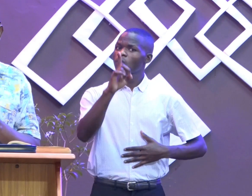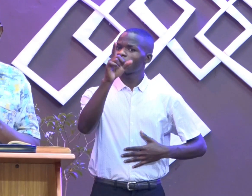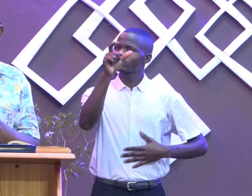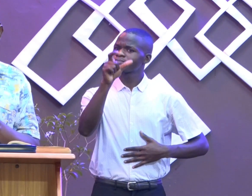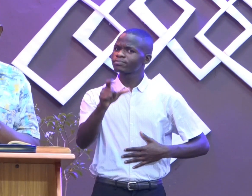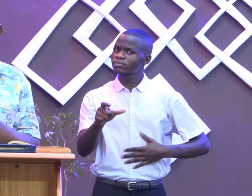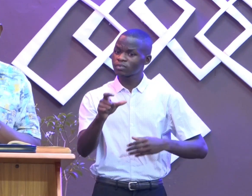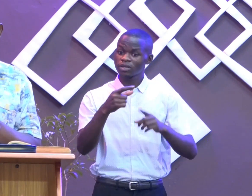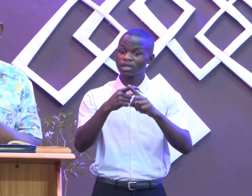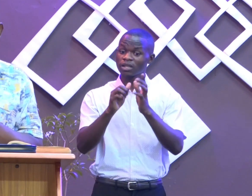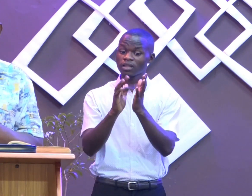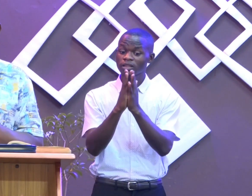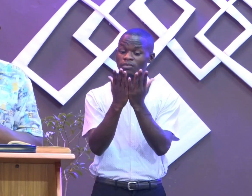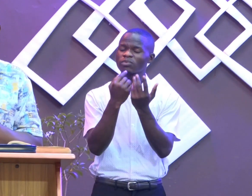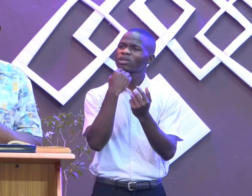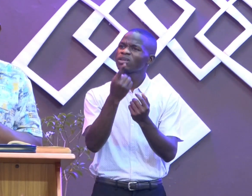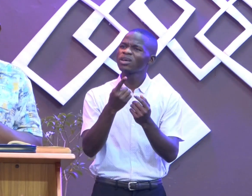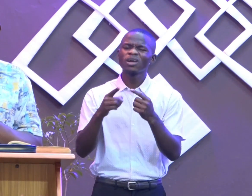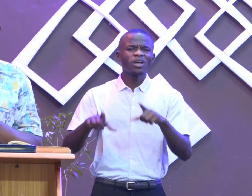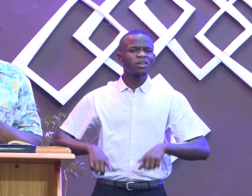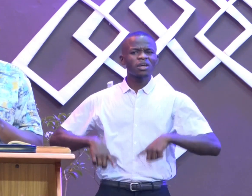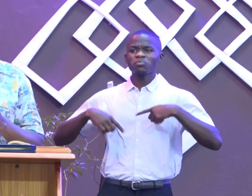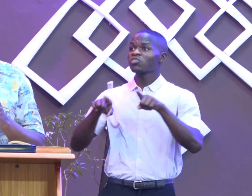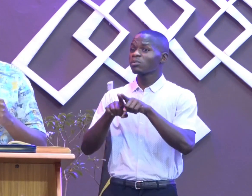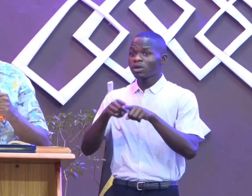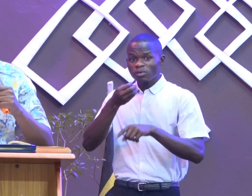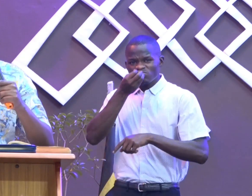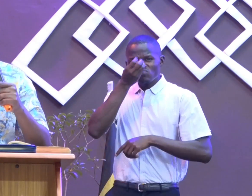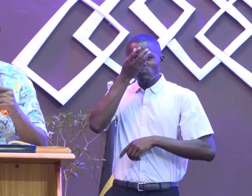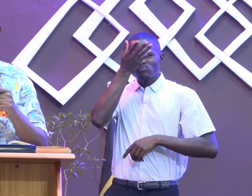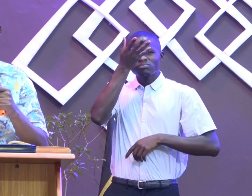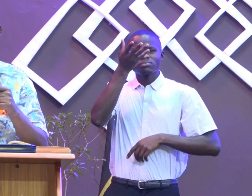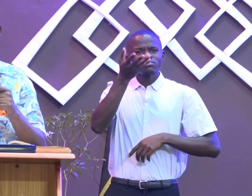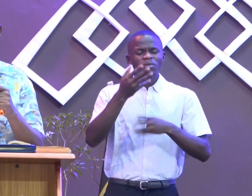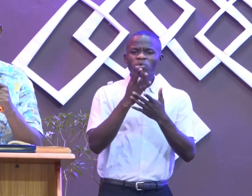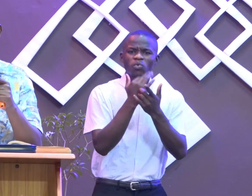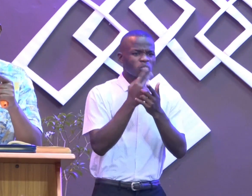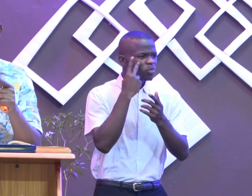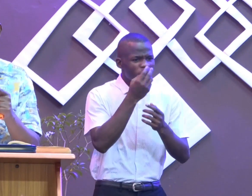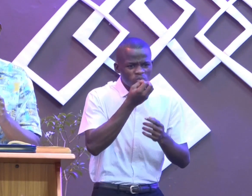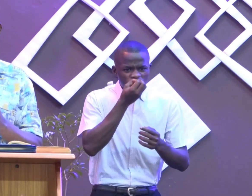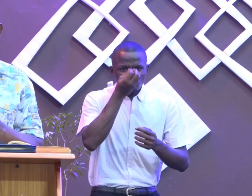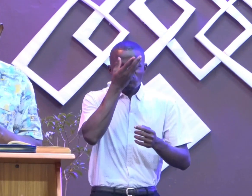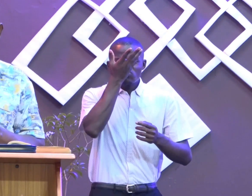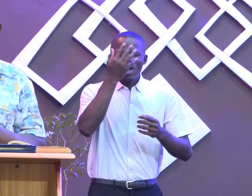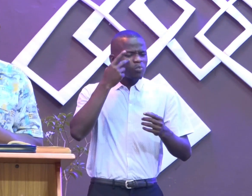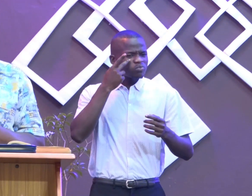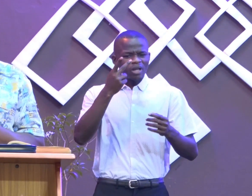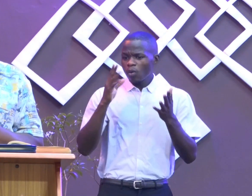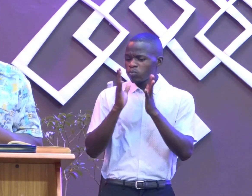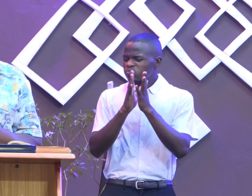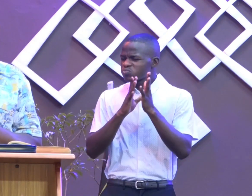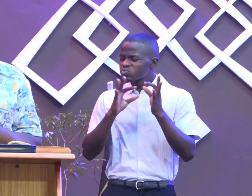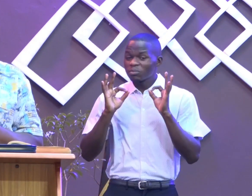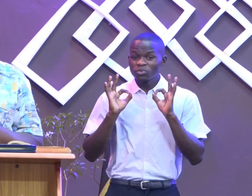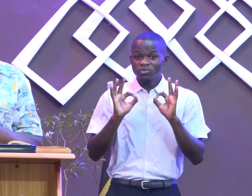physical. One writer in the Bible says life is like a flower. It sprouts up